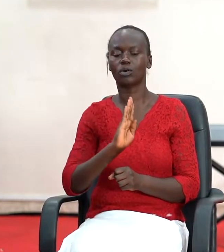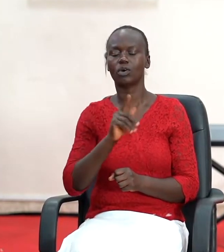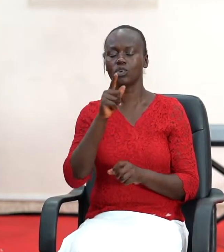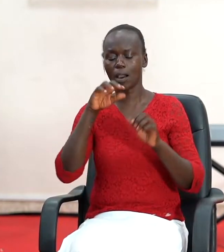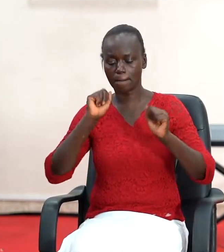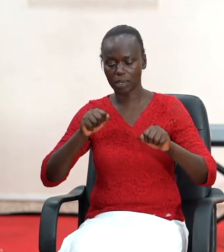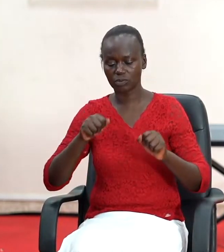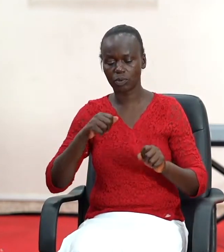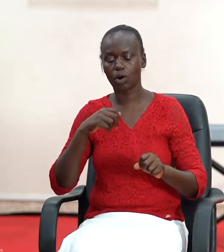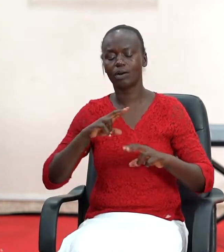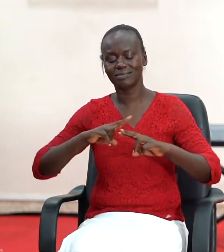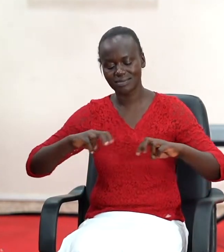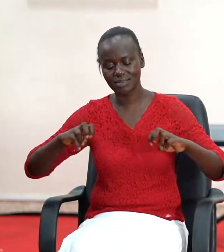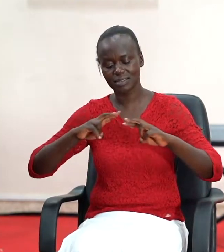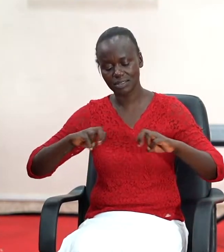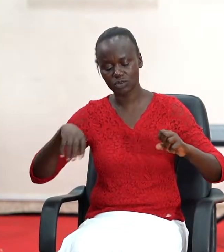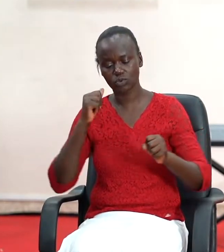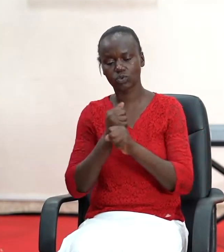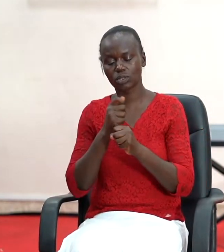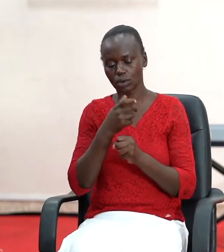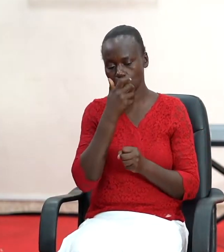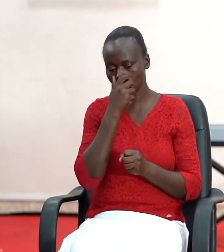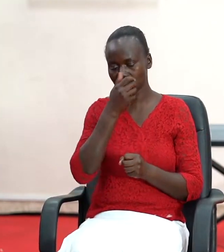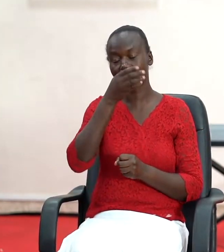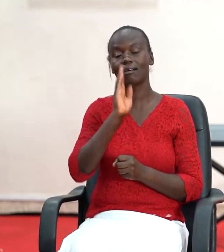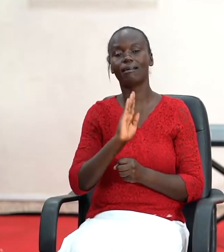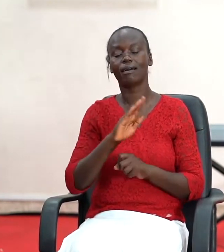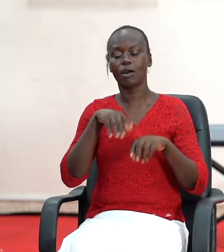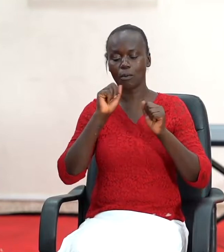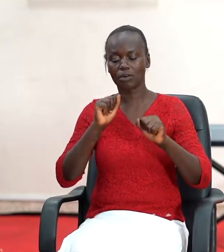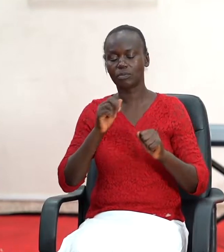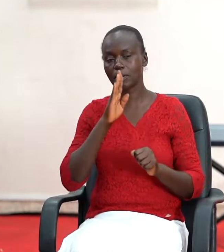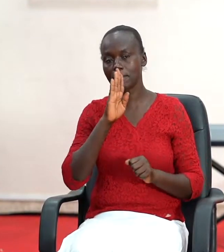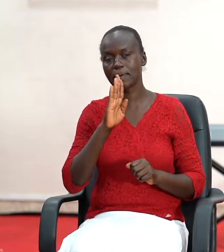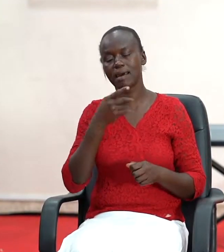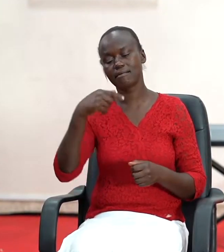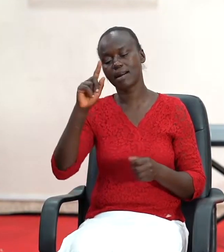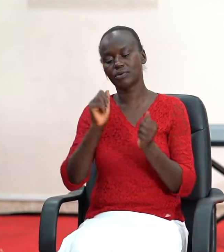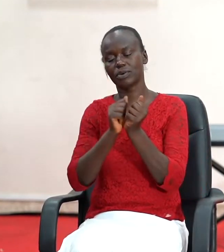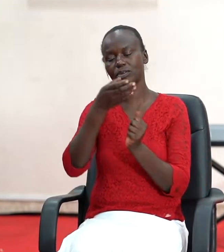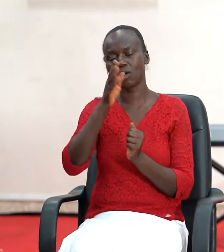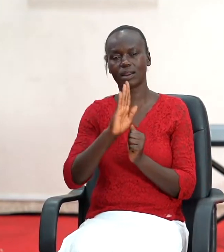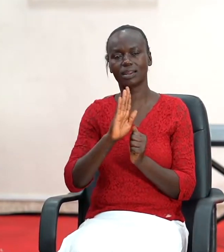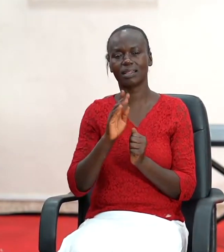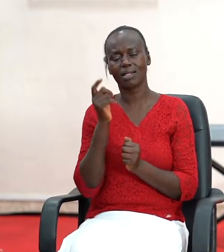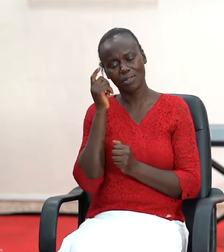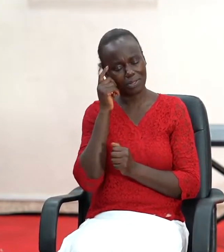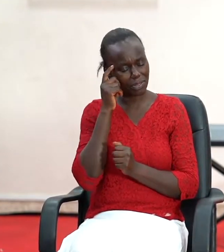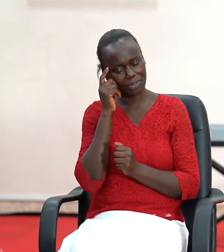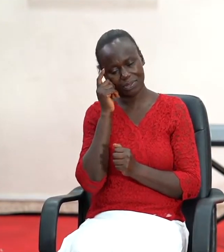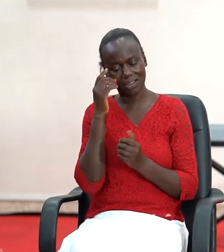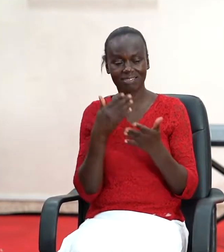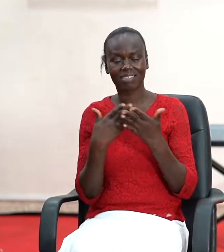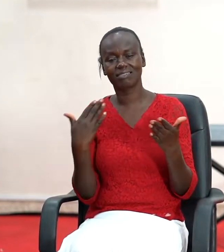you can seek to do the will of God. You can seek to be right with God. Think thoughts. Think